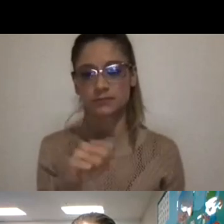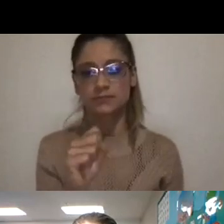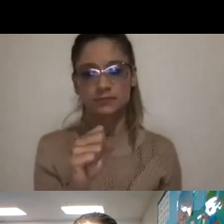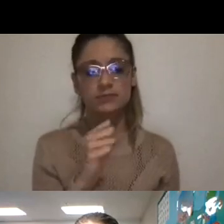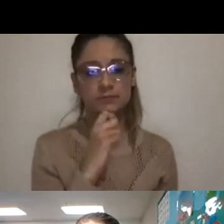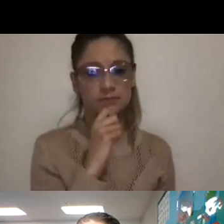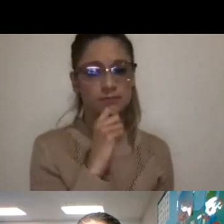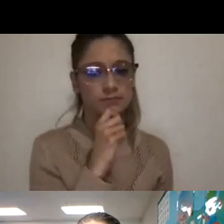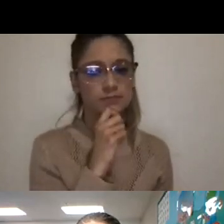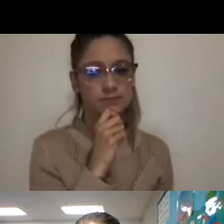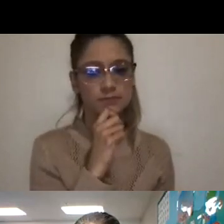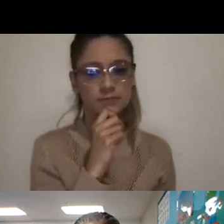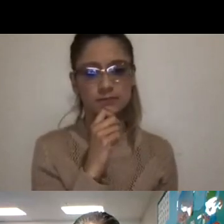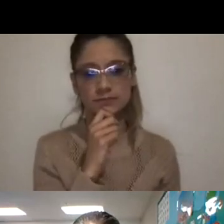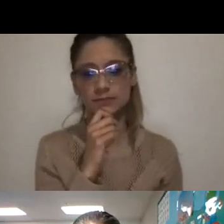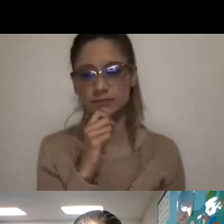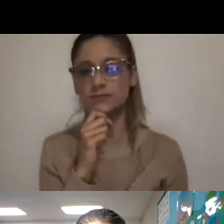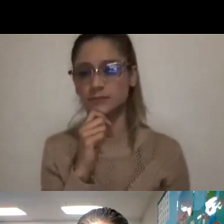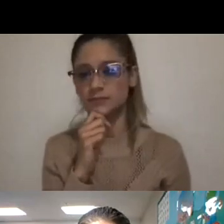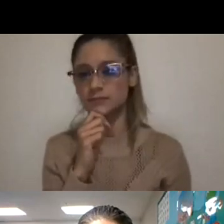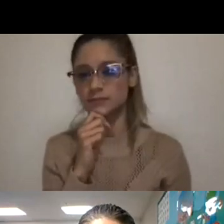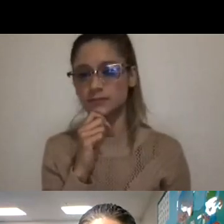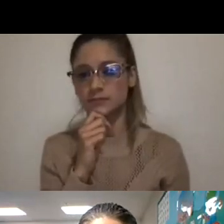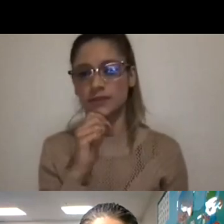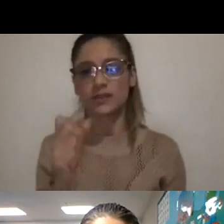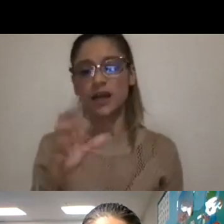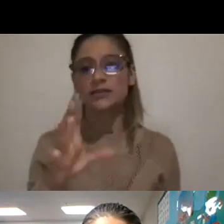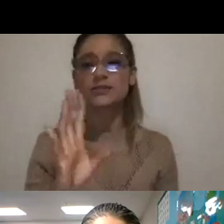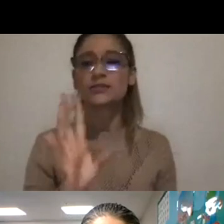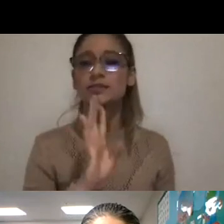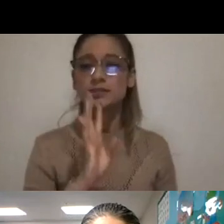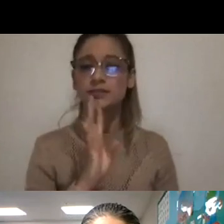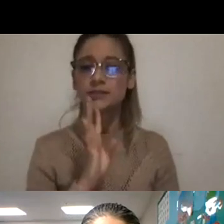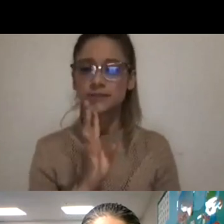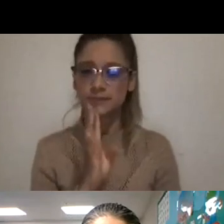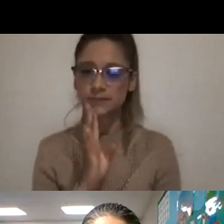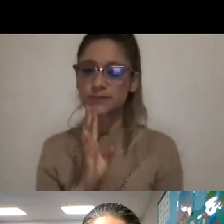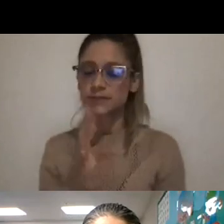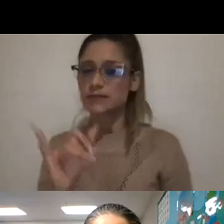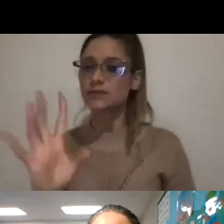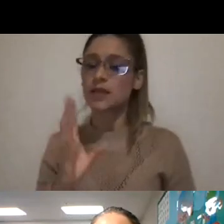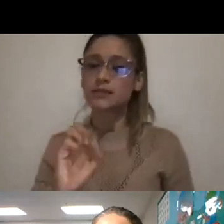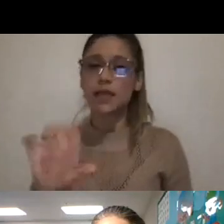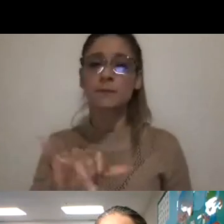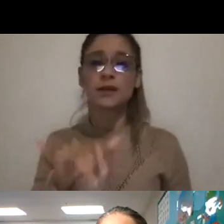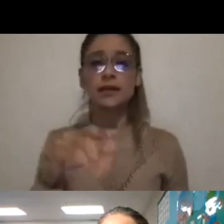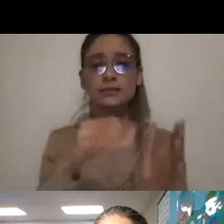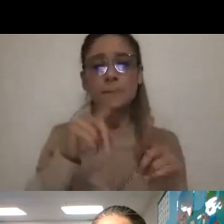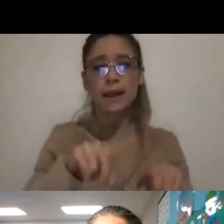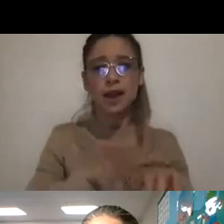many times, many times, many times? Many times. Yeah, I think it depends on the word.